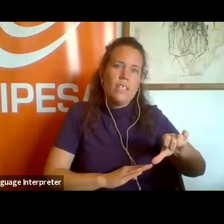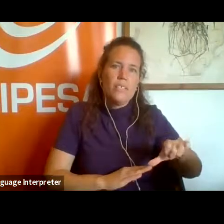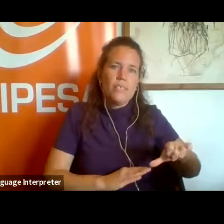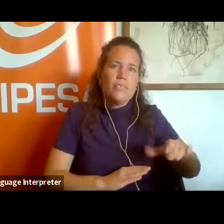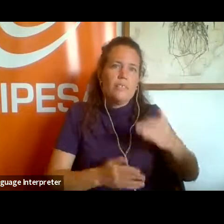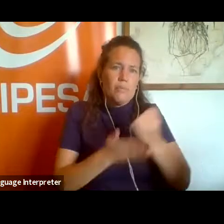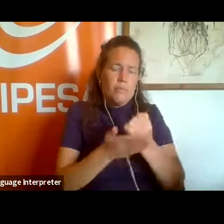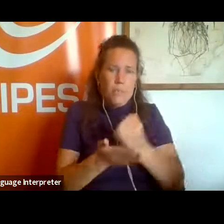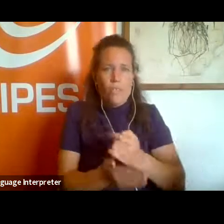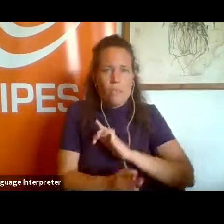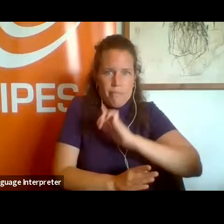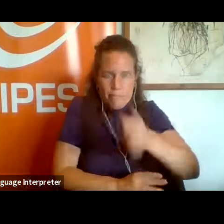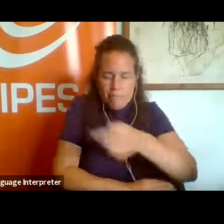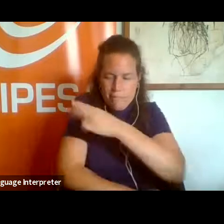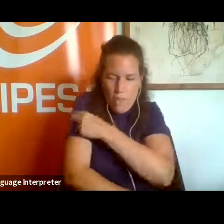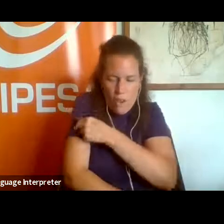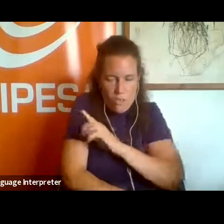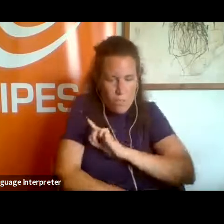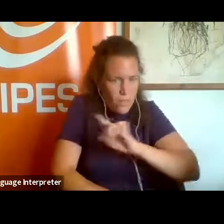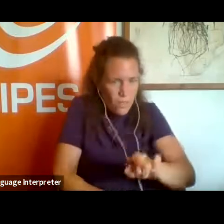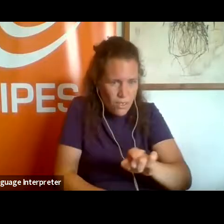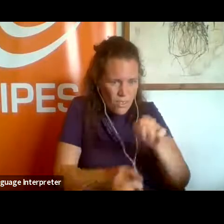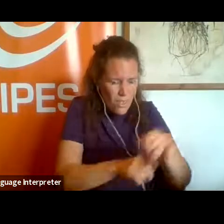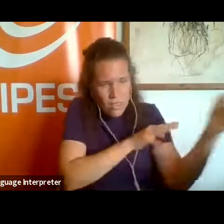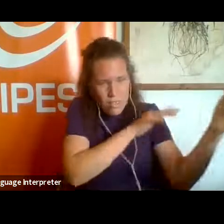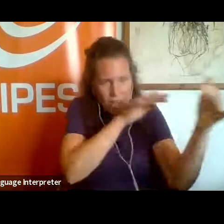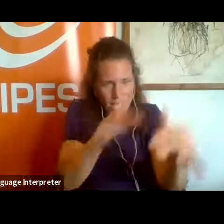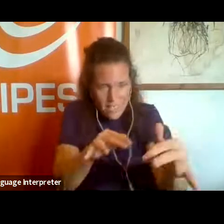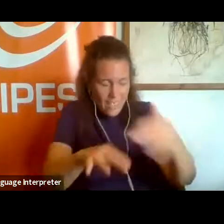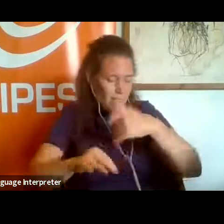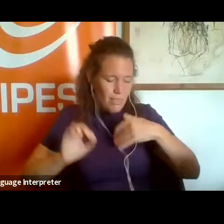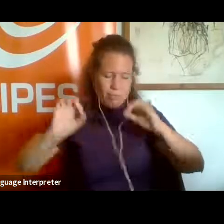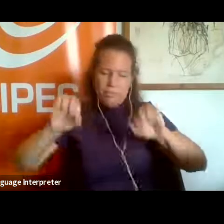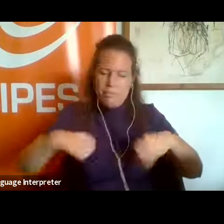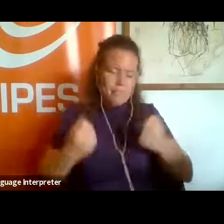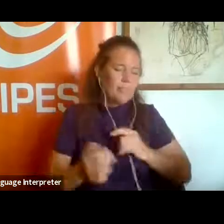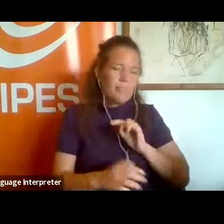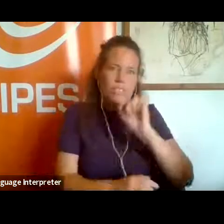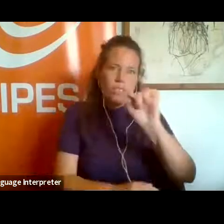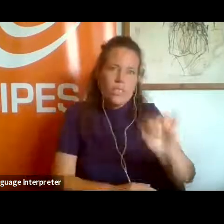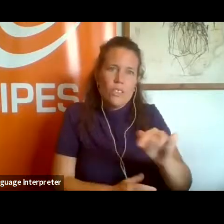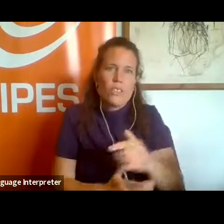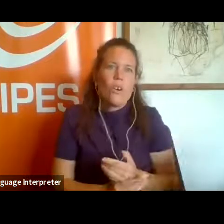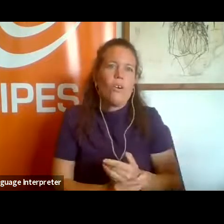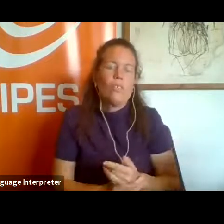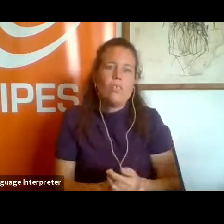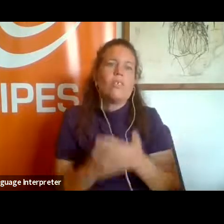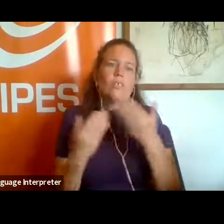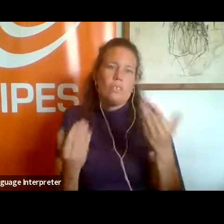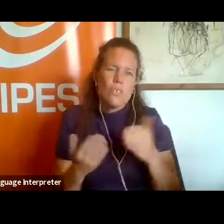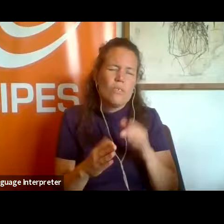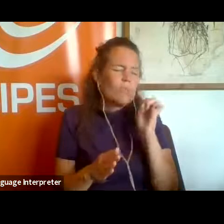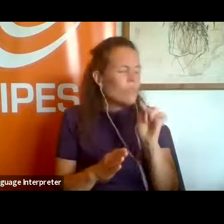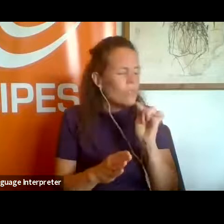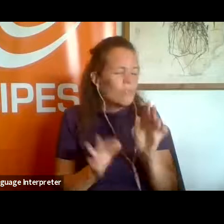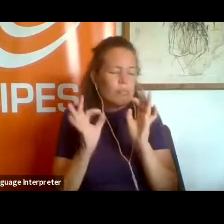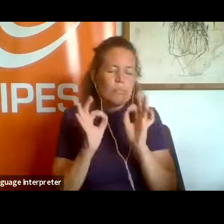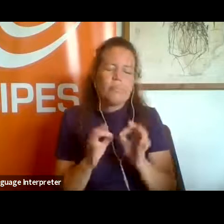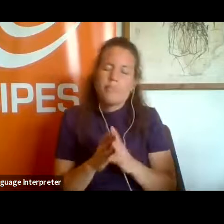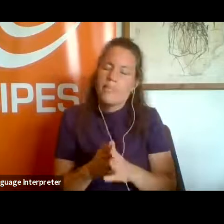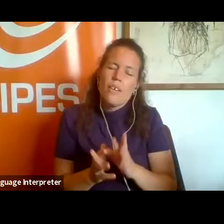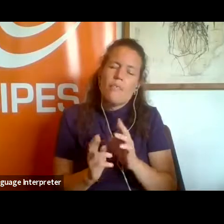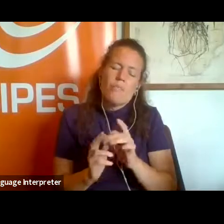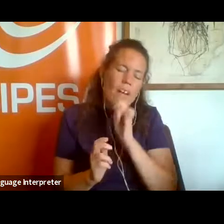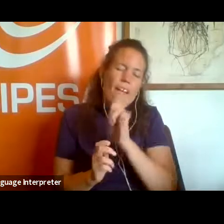I was supposed to have that surgery in was attacked. So I highly recommend checking out that invaluable resource.